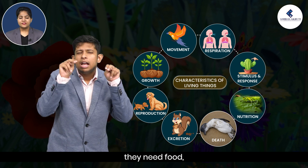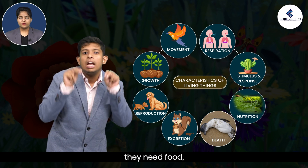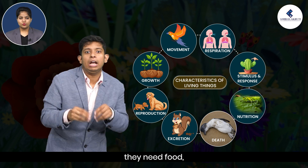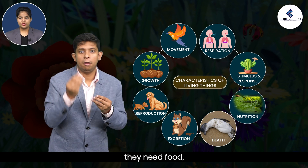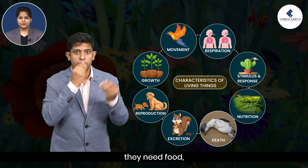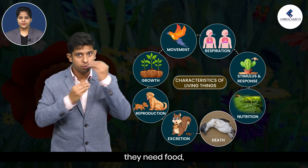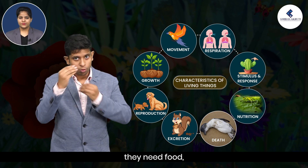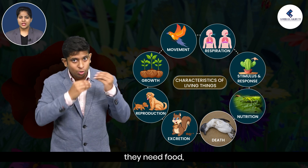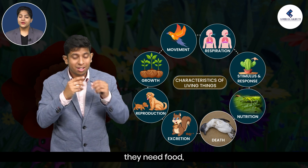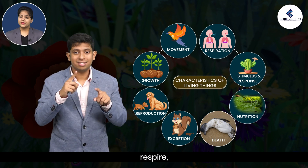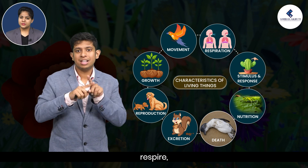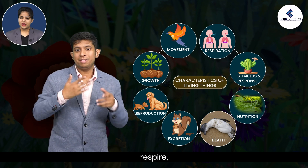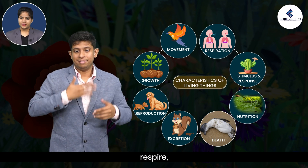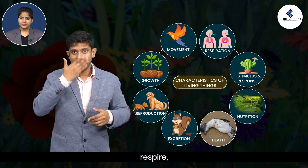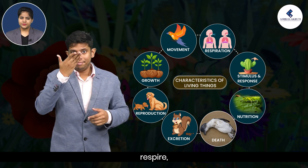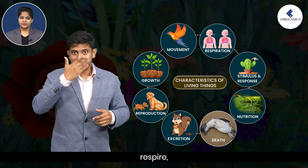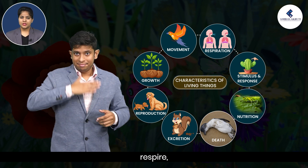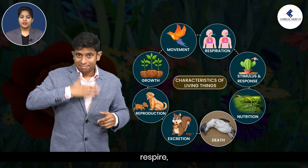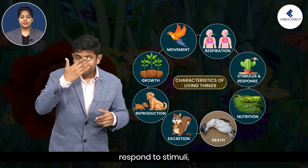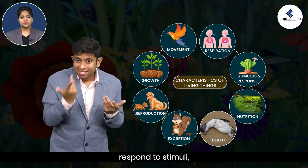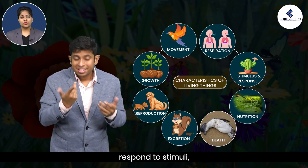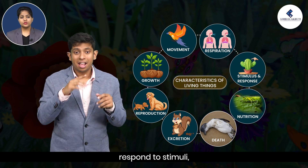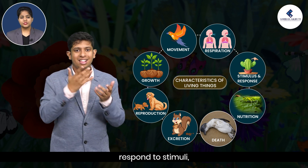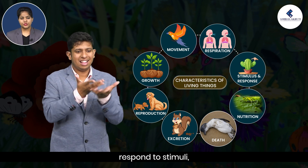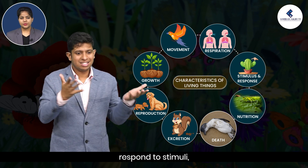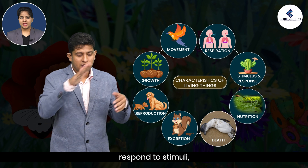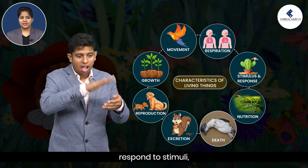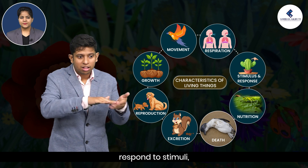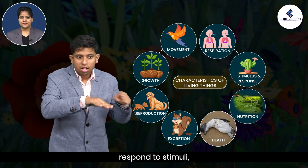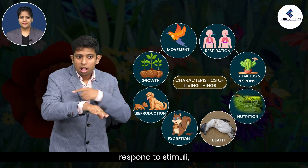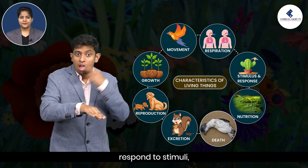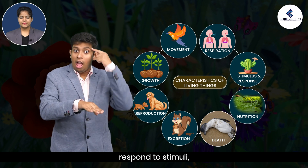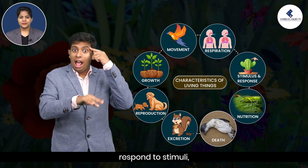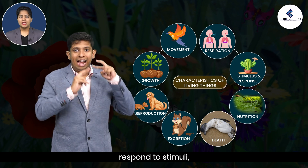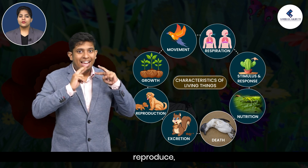They need food, respire, respond to stimuli,